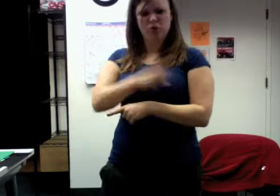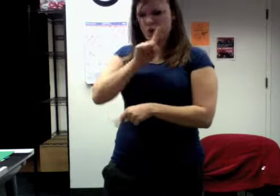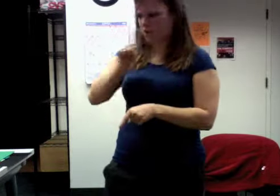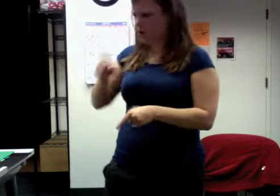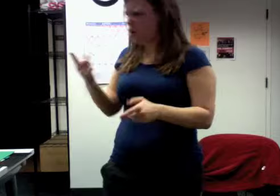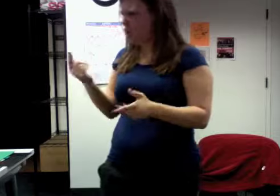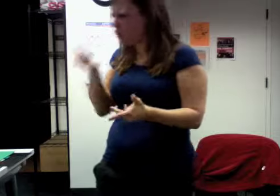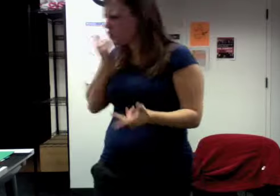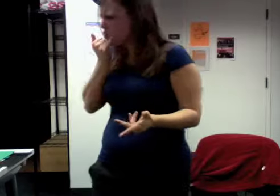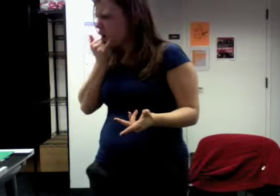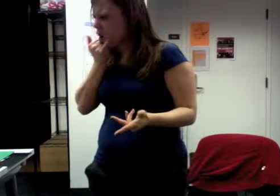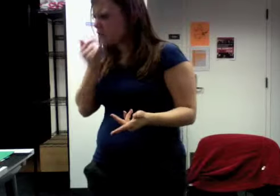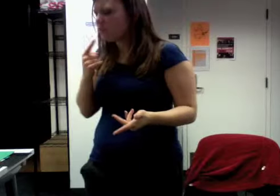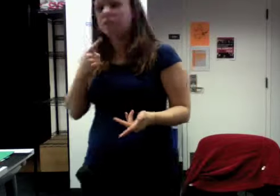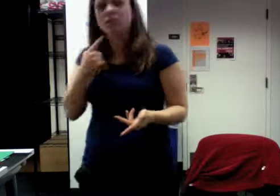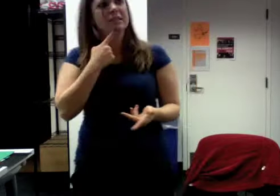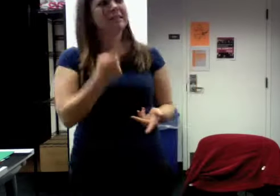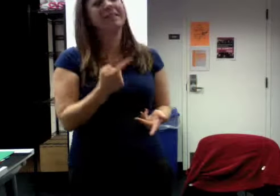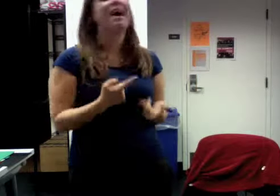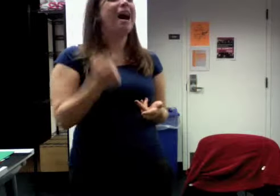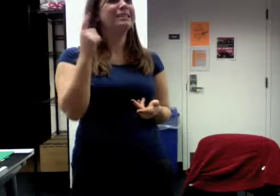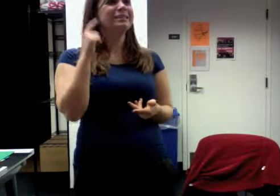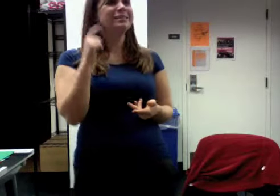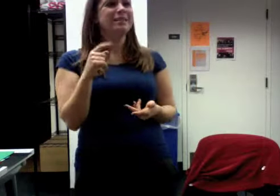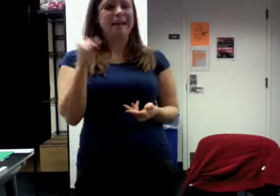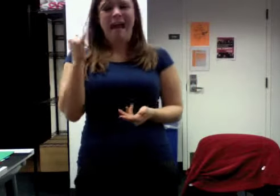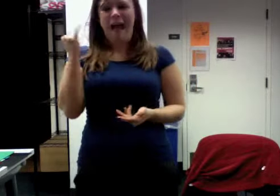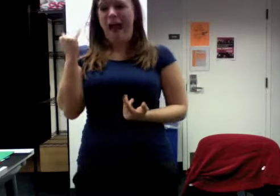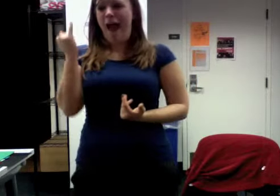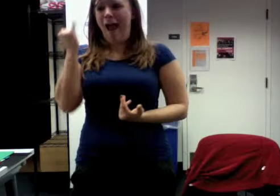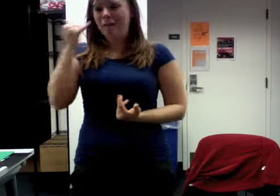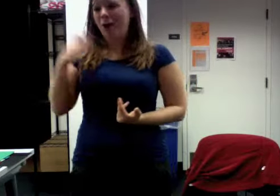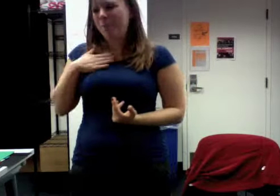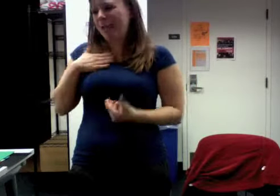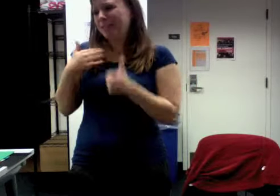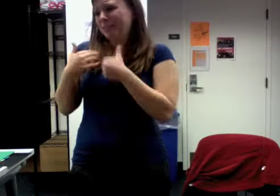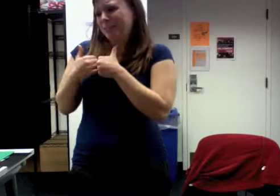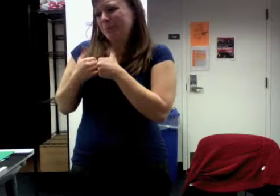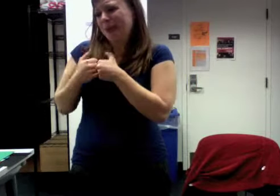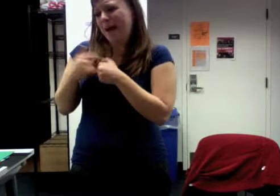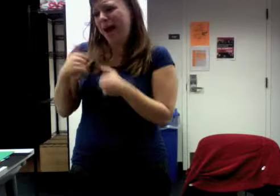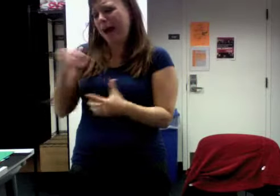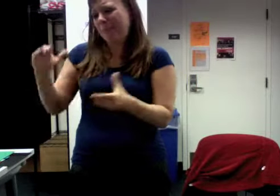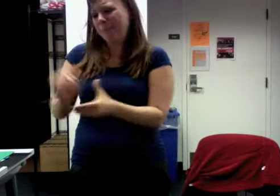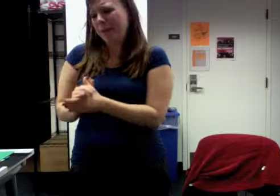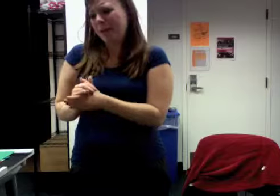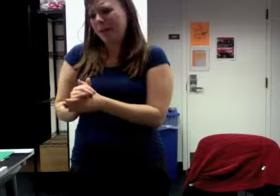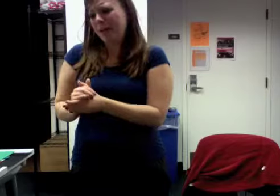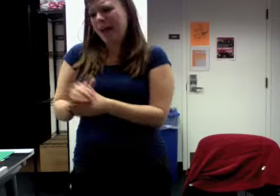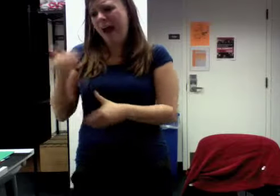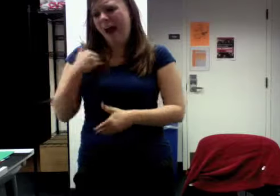to fetch some beer for his father? And what if the axe got loose in the ceiling? It could kill him. And the mother's